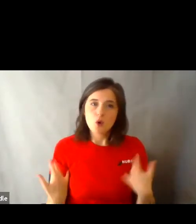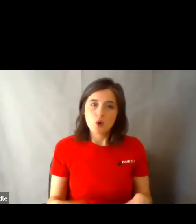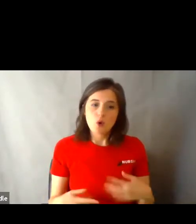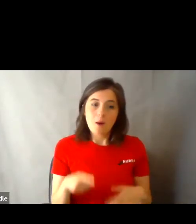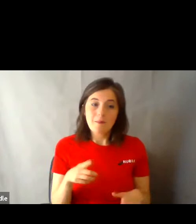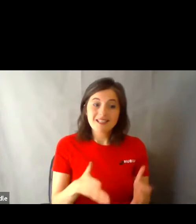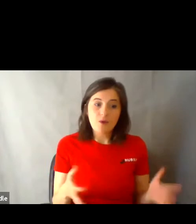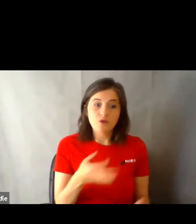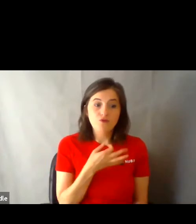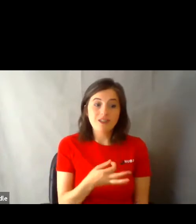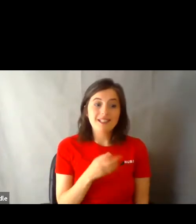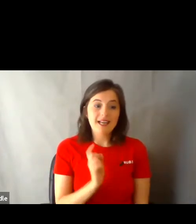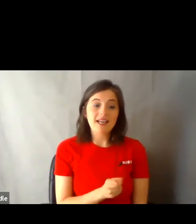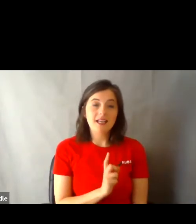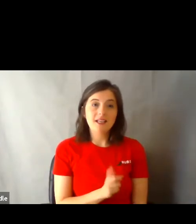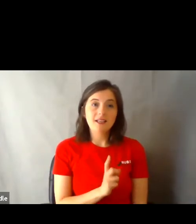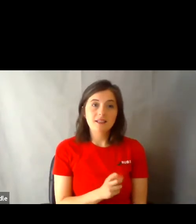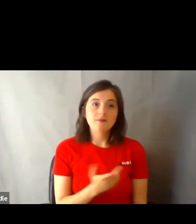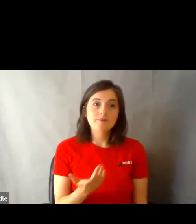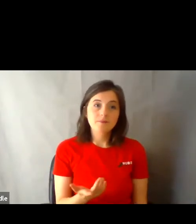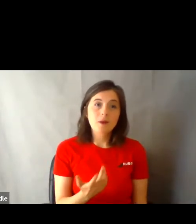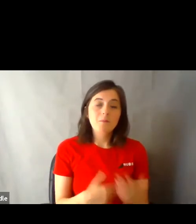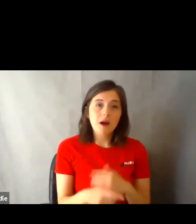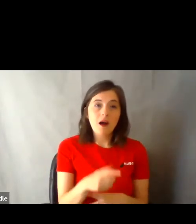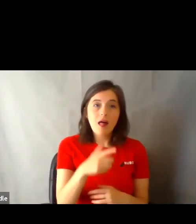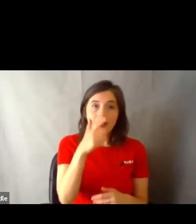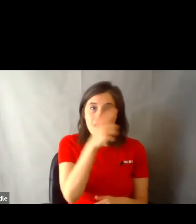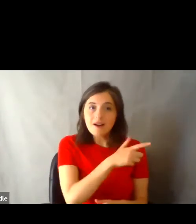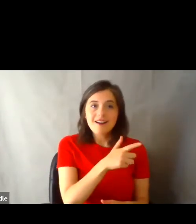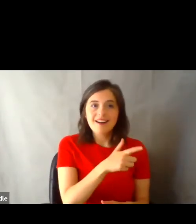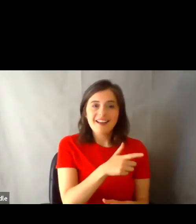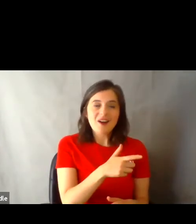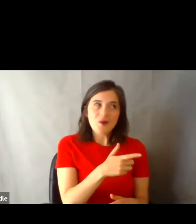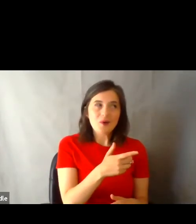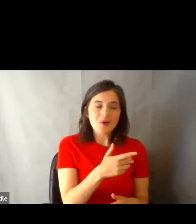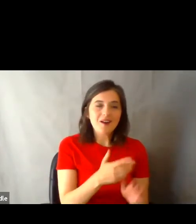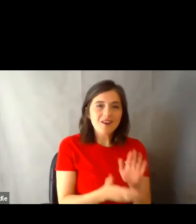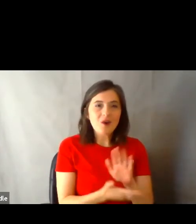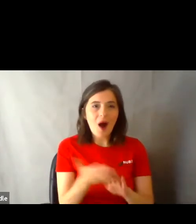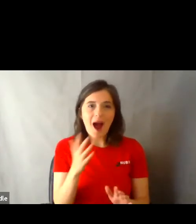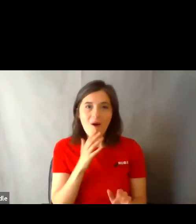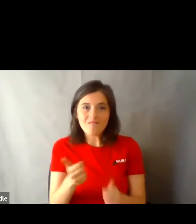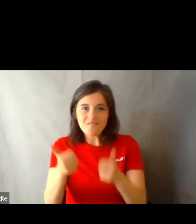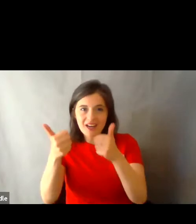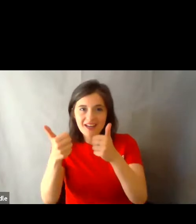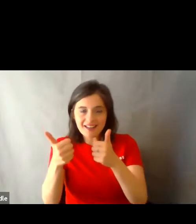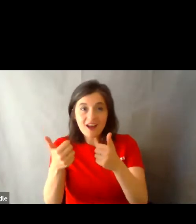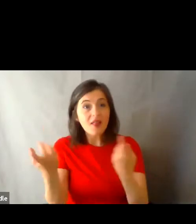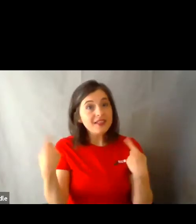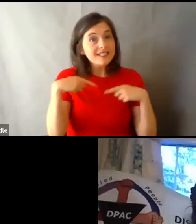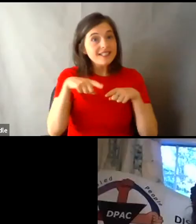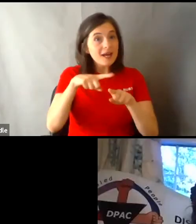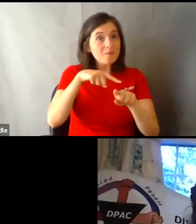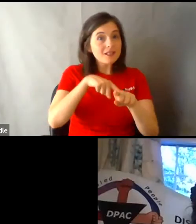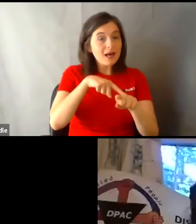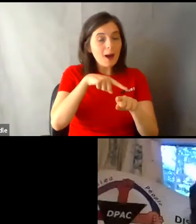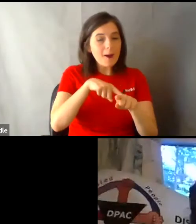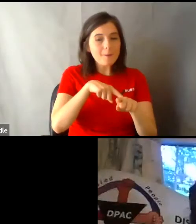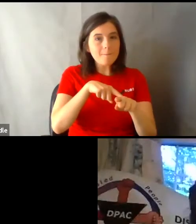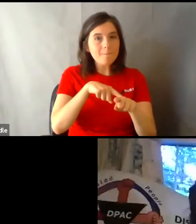risky bit. But luckily, unfortunately, everybody did get out fine. Now, simultaneously, due to this,